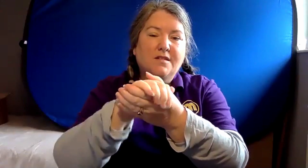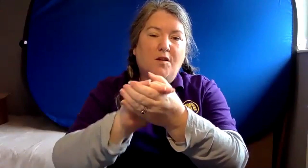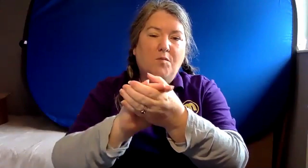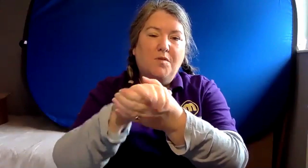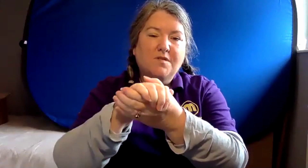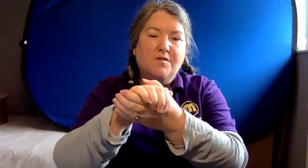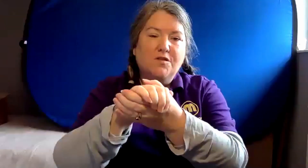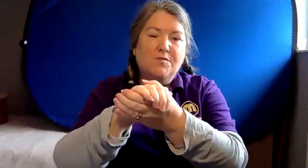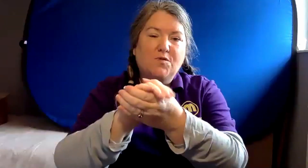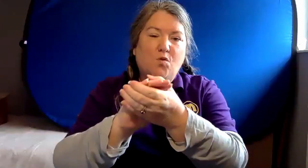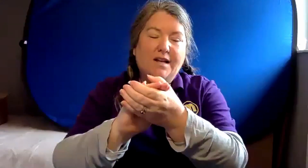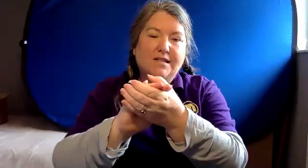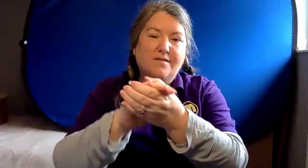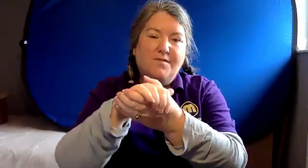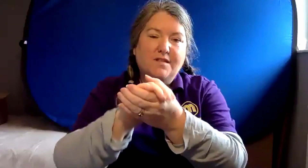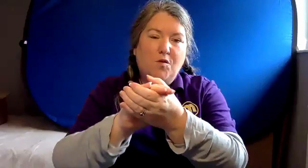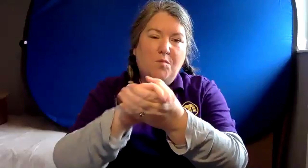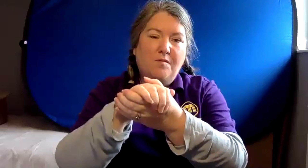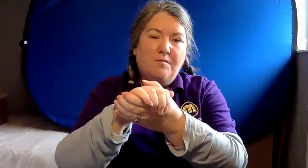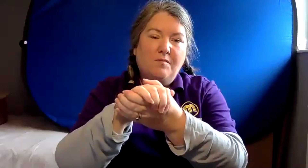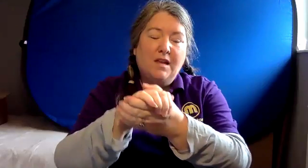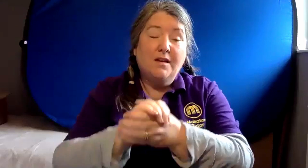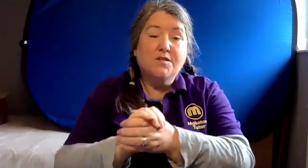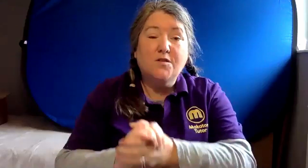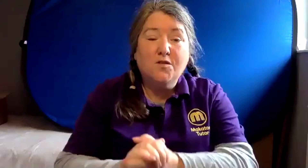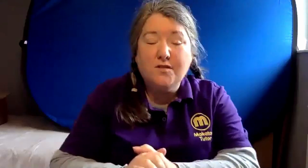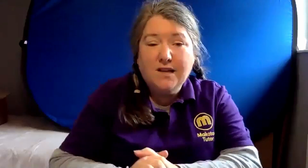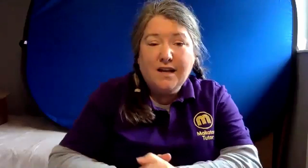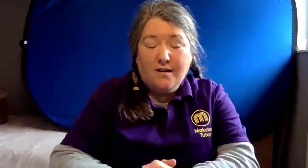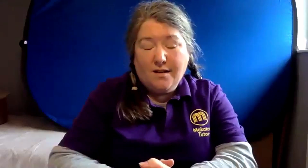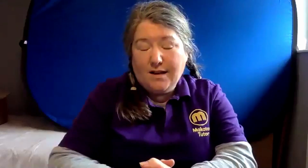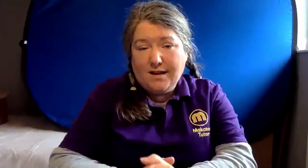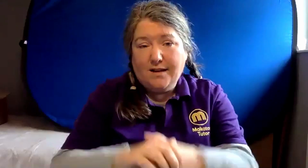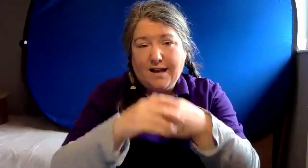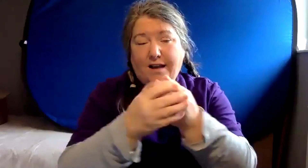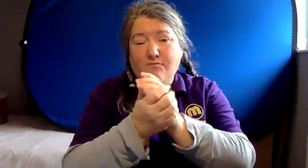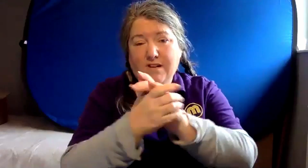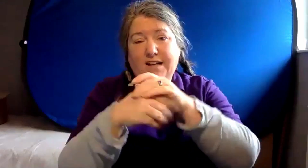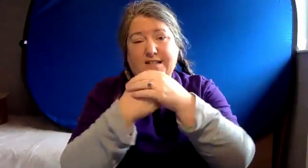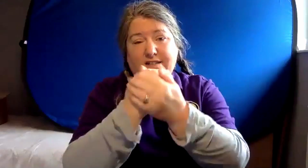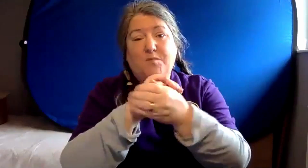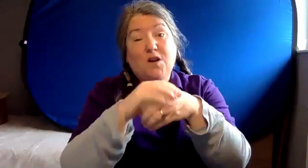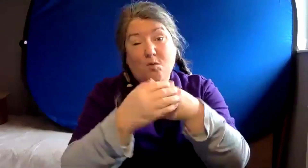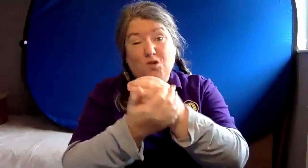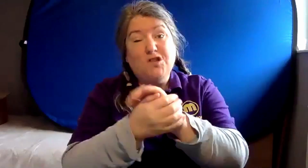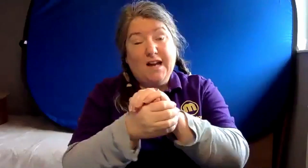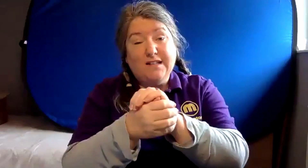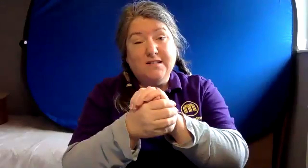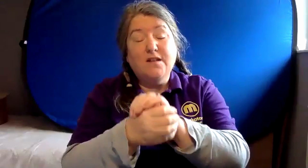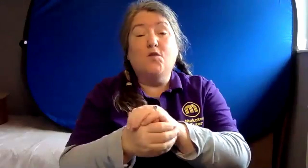Soap. So you just move twice for soap. So you could really say to someone, go and wash your hands, or you